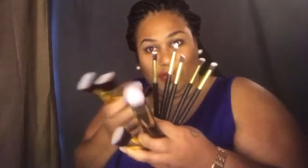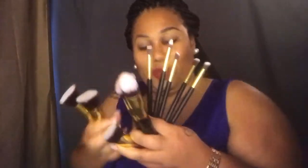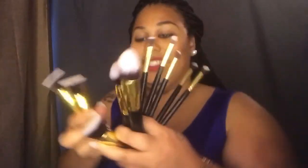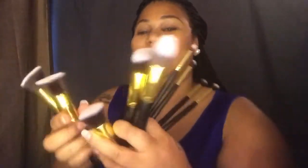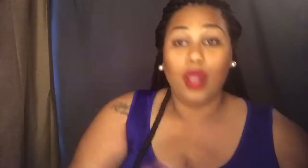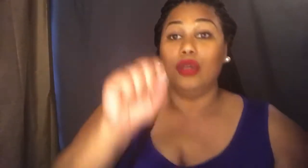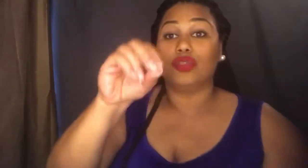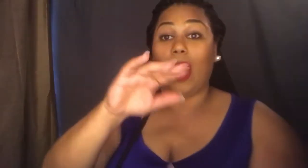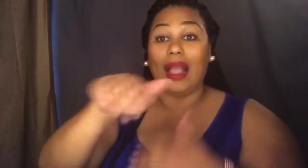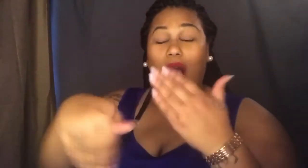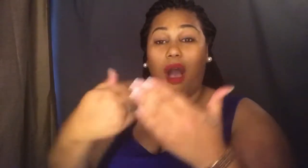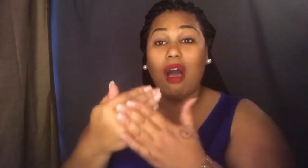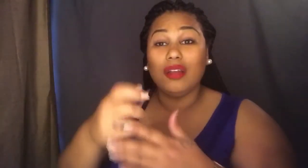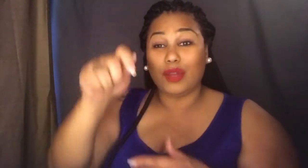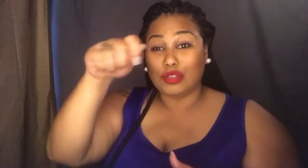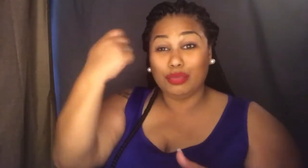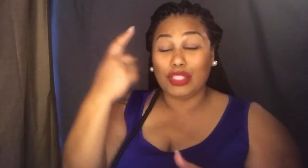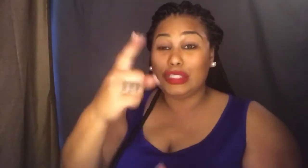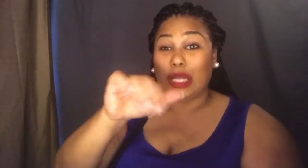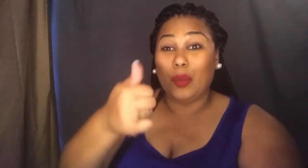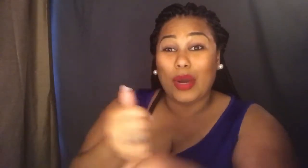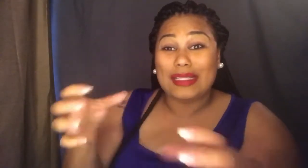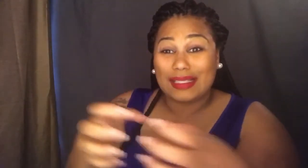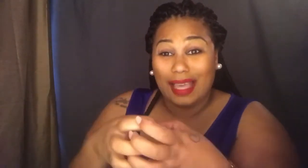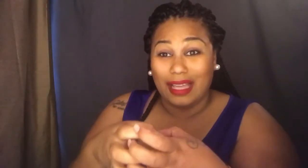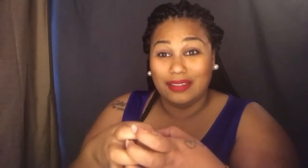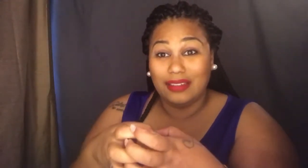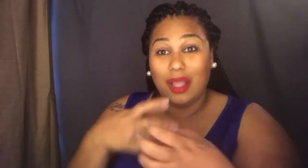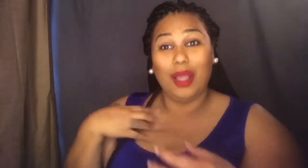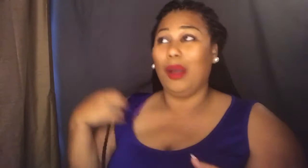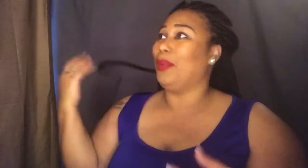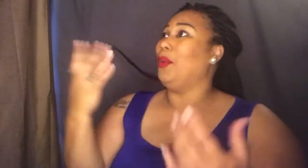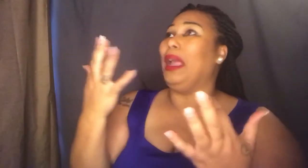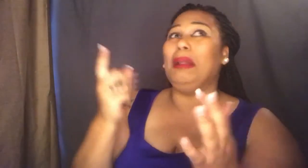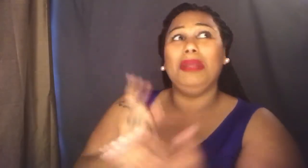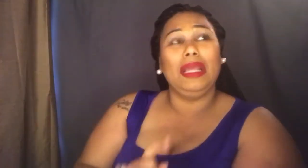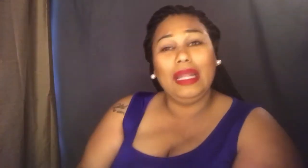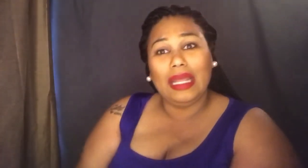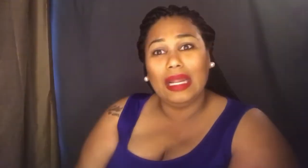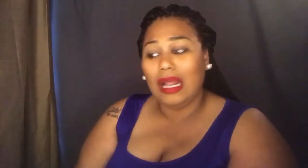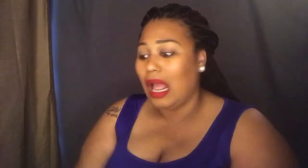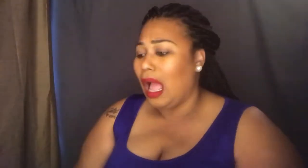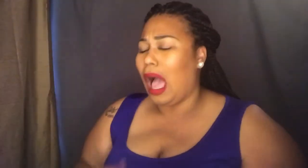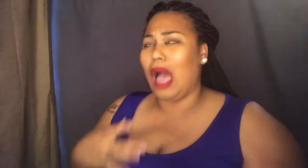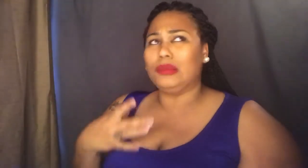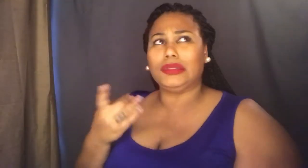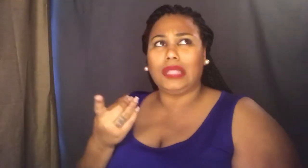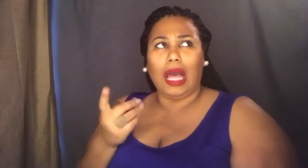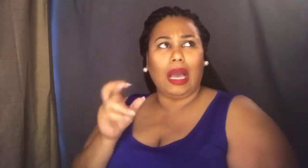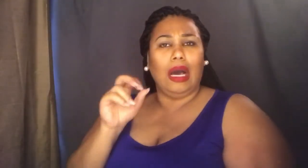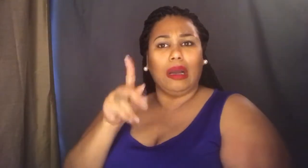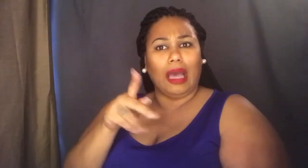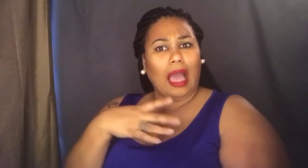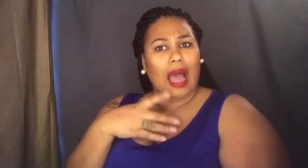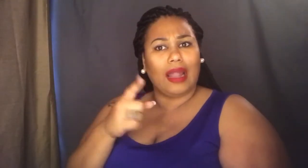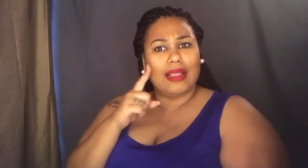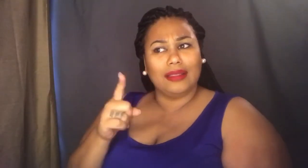Brush. So I got all of those brushes in one set. But wait a minute. I was like, okay, I like